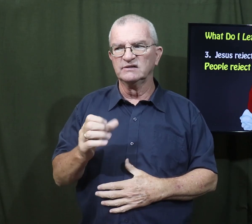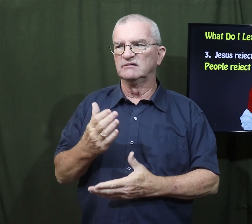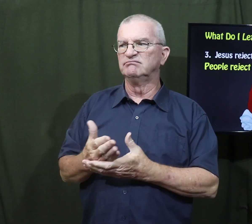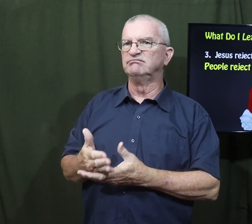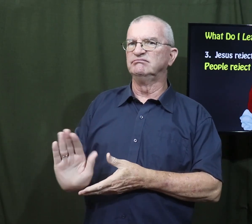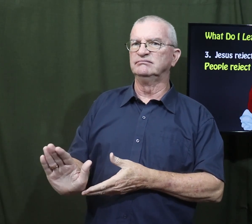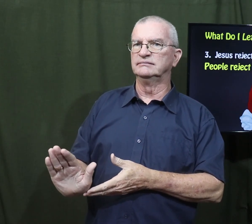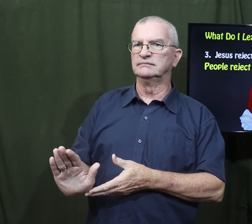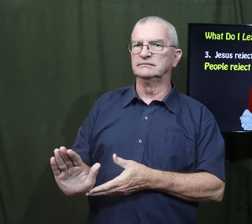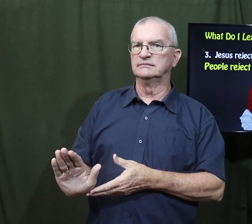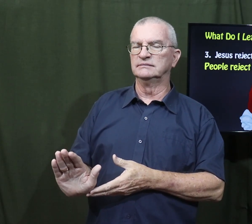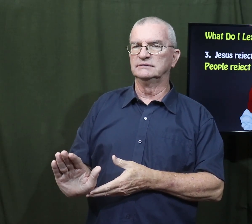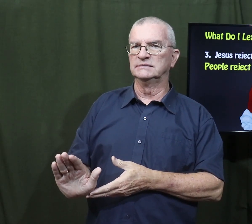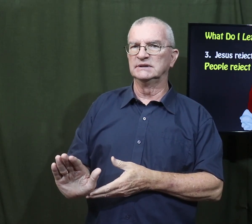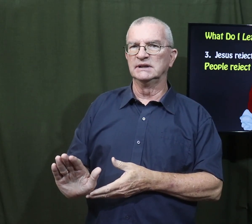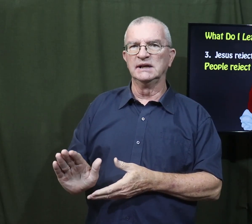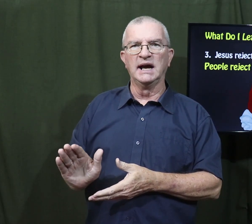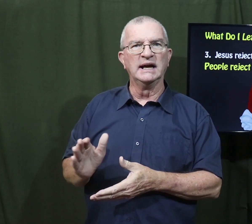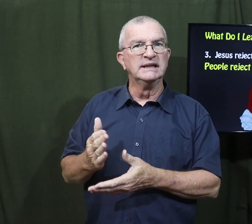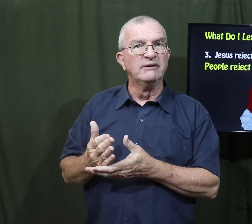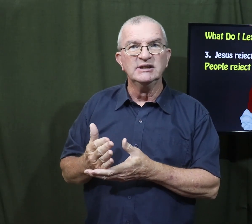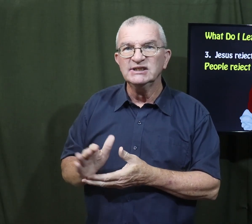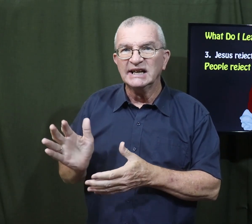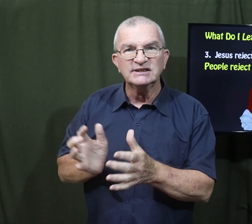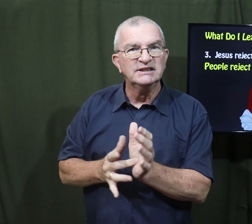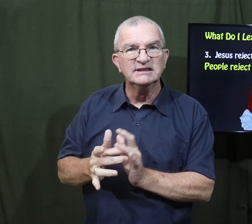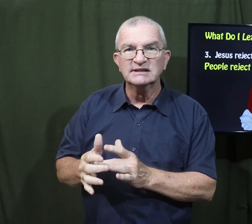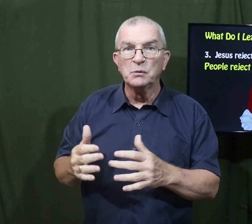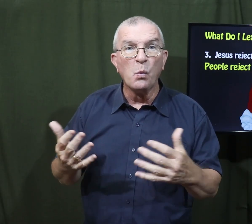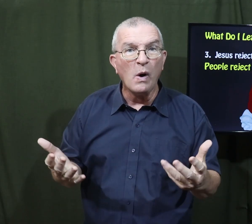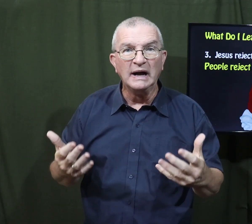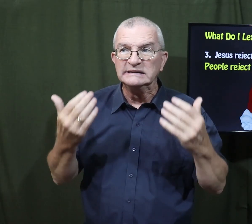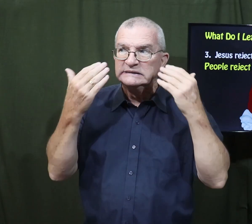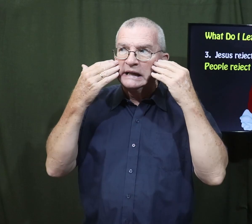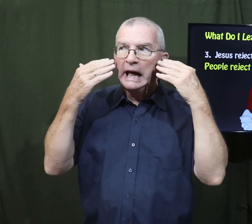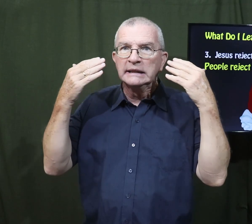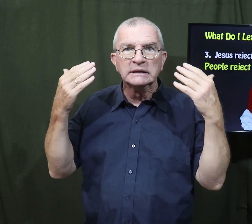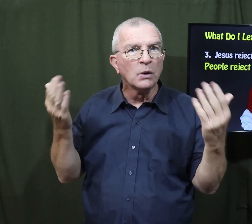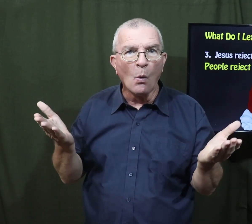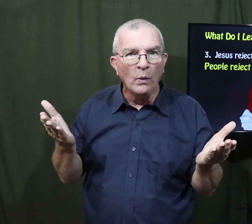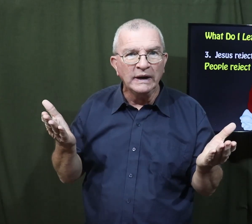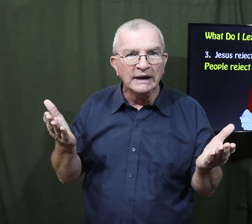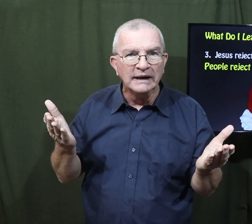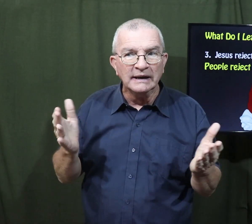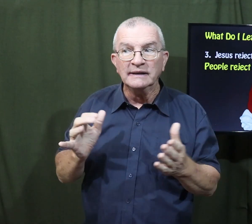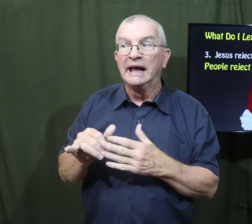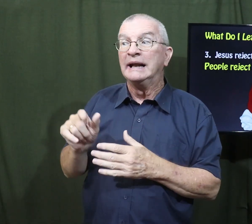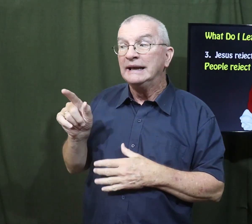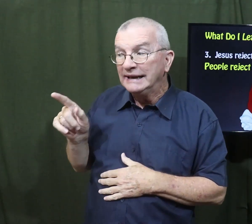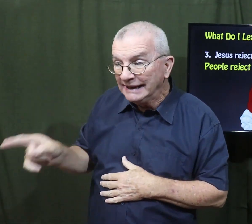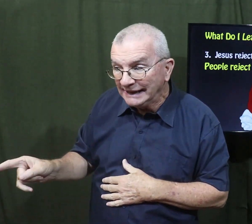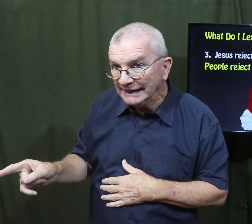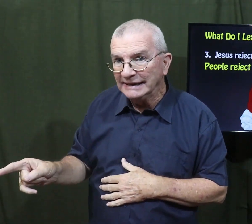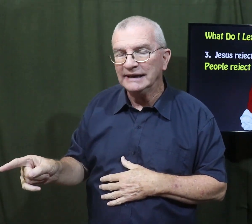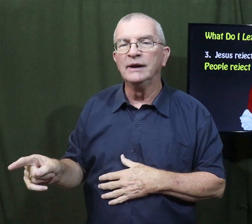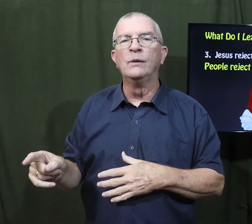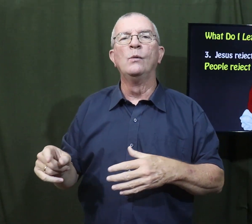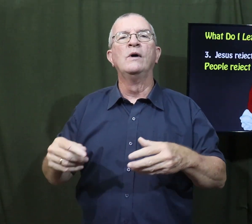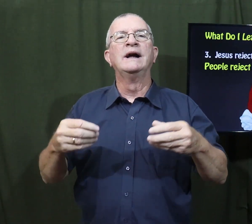they reject Jesus. They reject Jesus. Why? They don't know that He